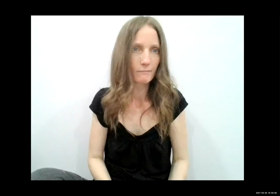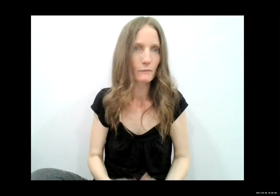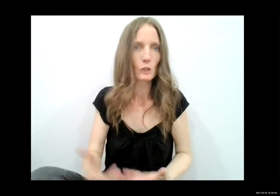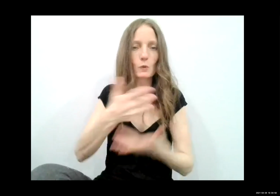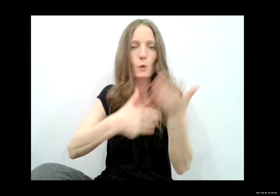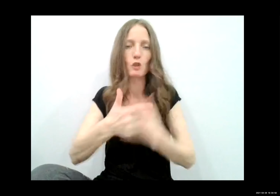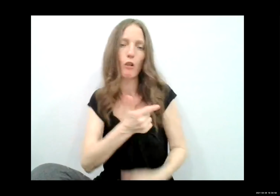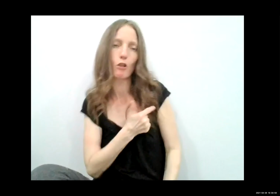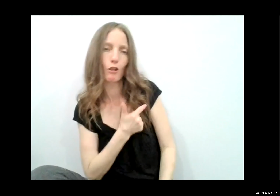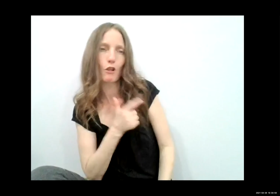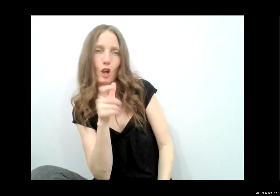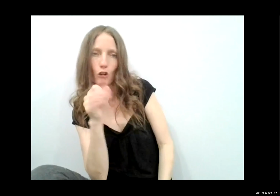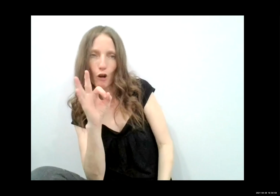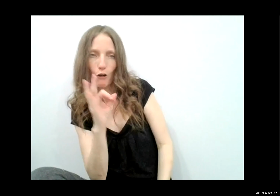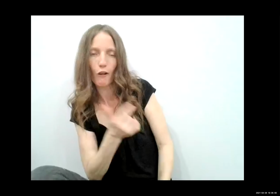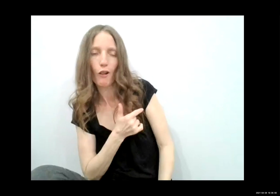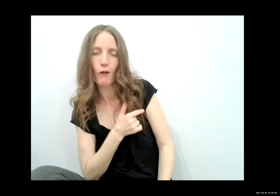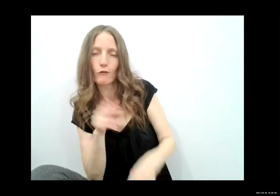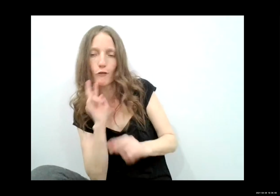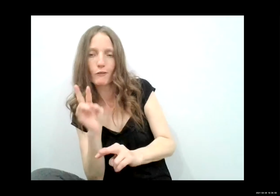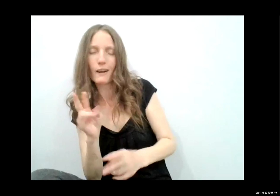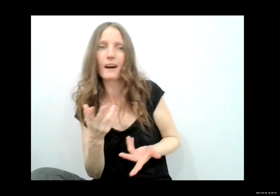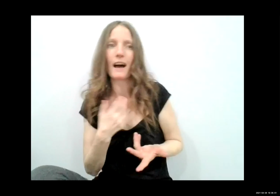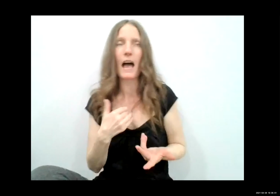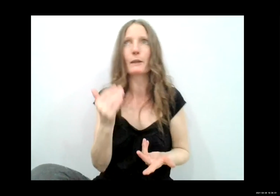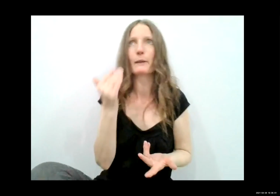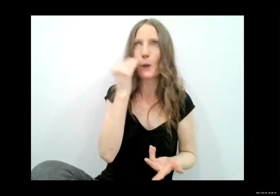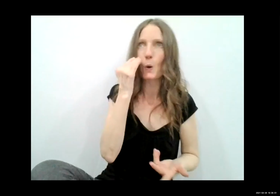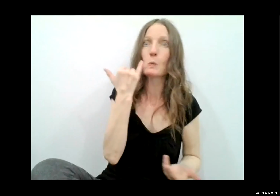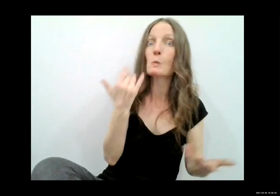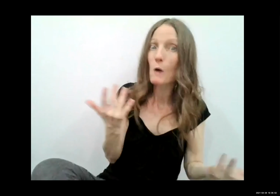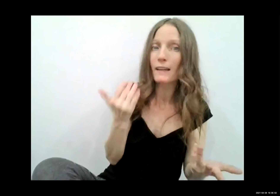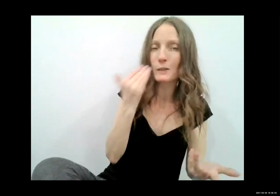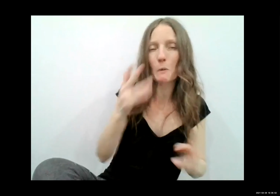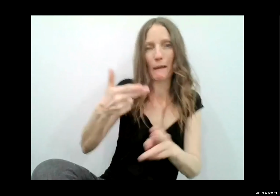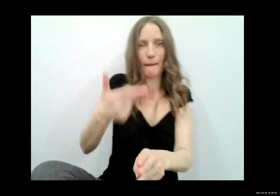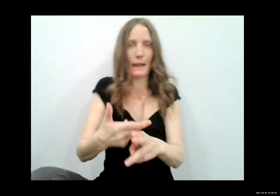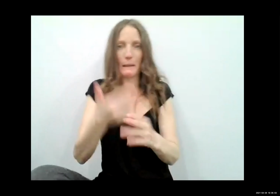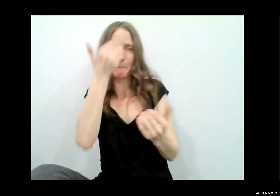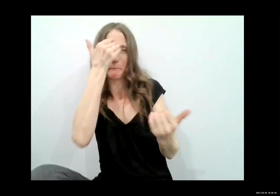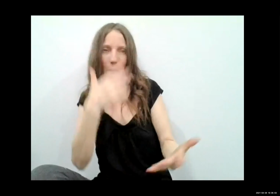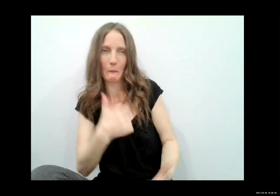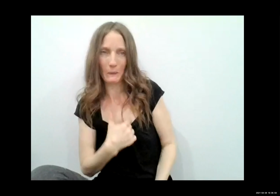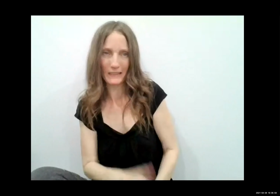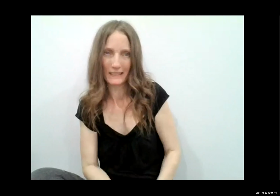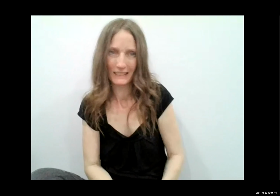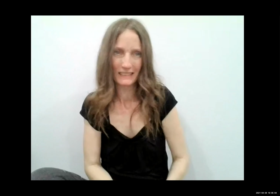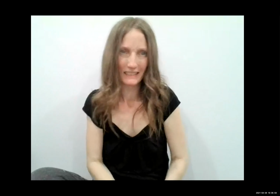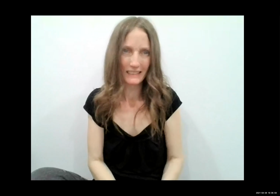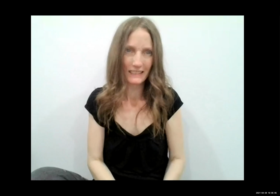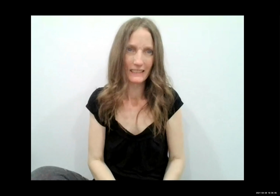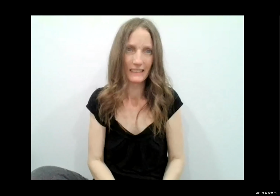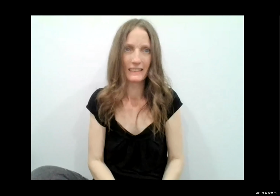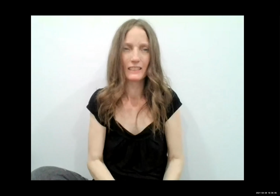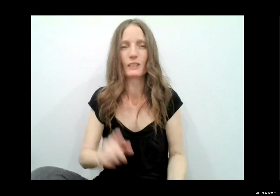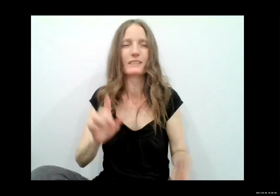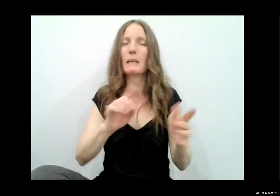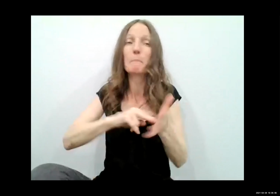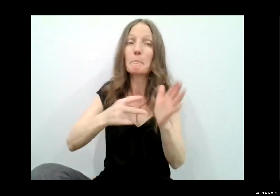loafing, even though I certainly know what it is. I didn't know it had a name. Yeah. And not baking bread with your